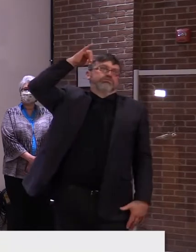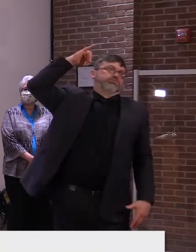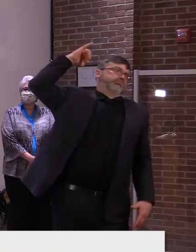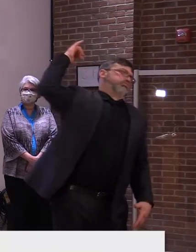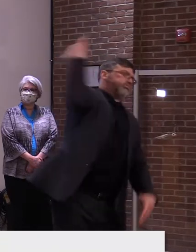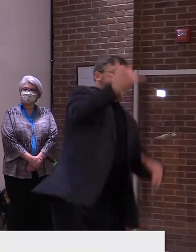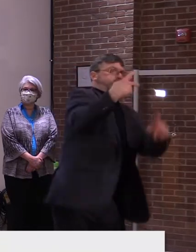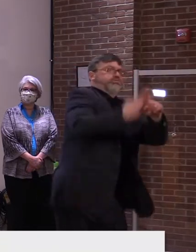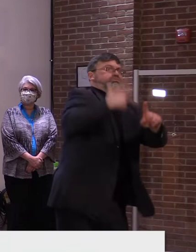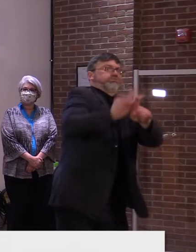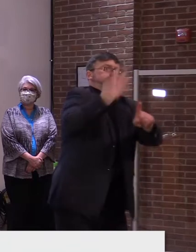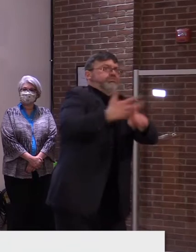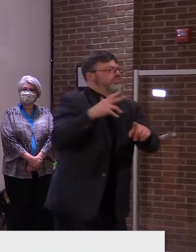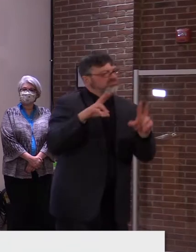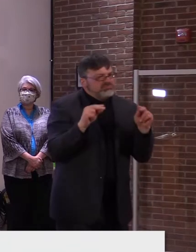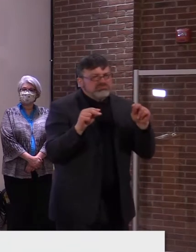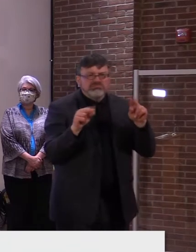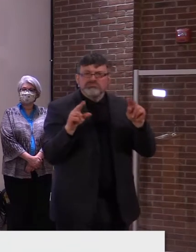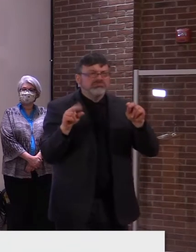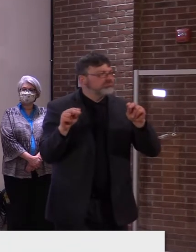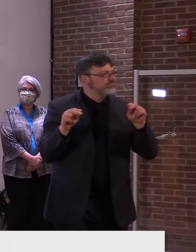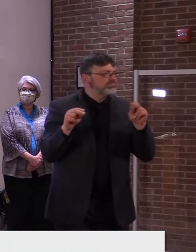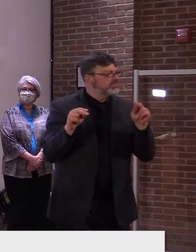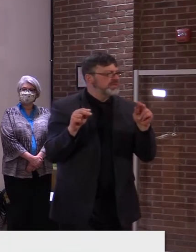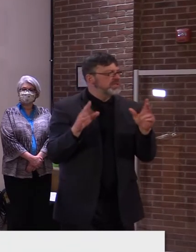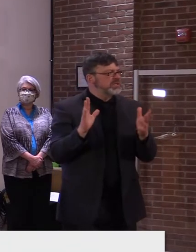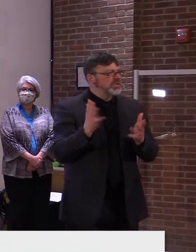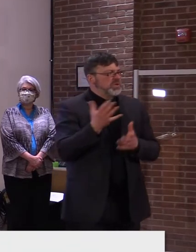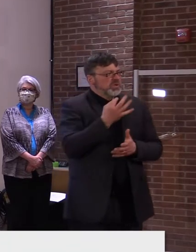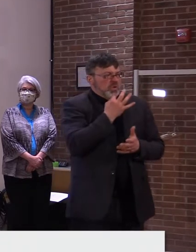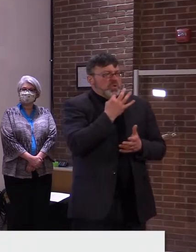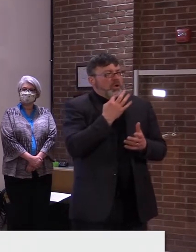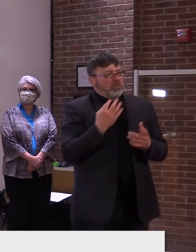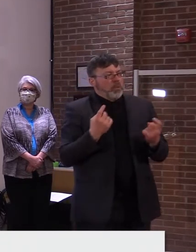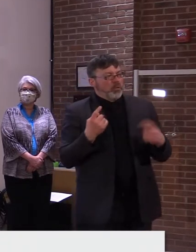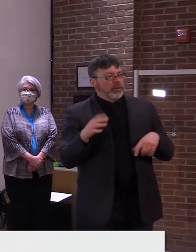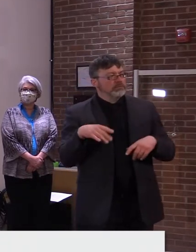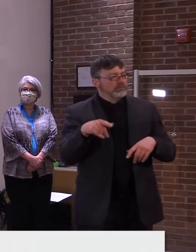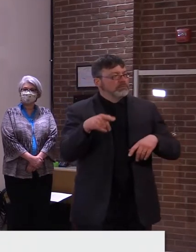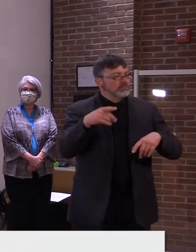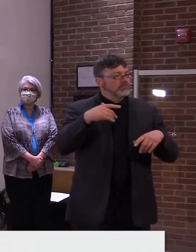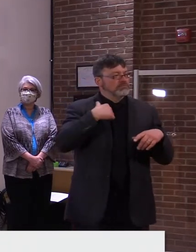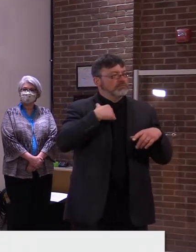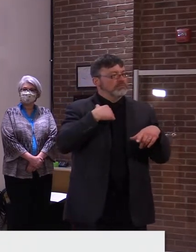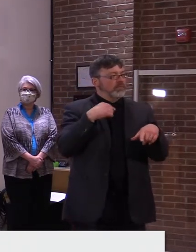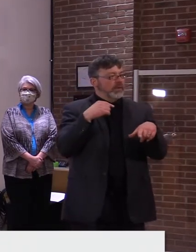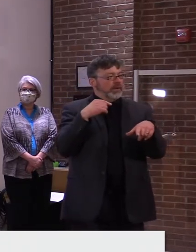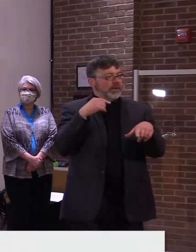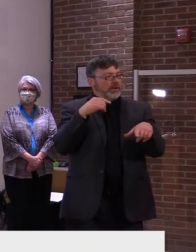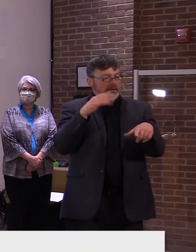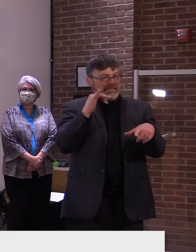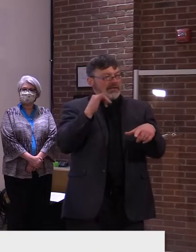Great, thank you very much. That's it for me. Tom, Compass, Vermont.